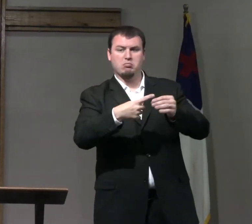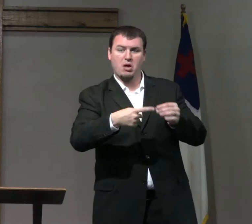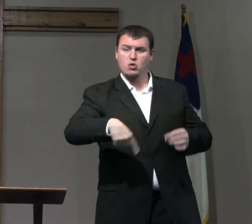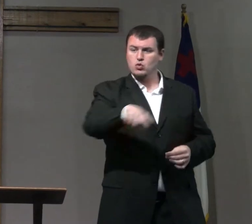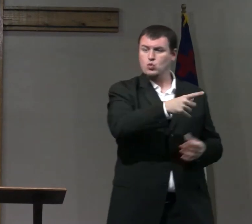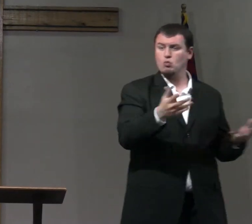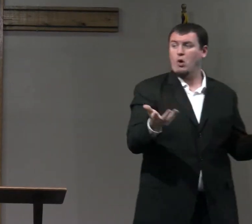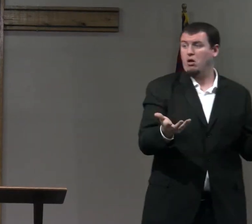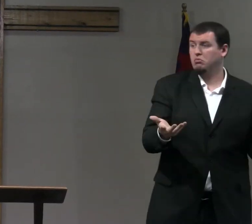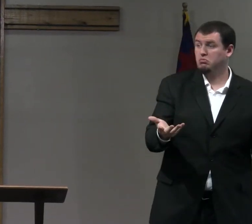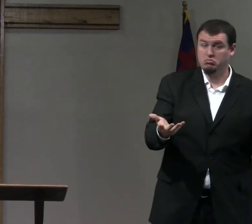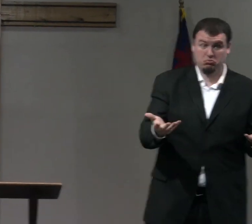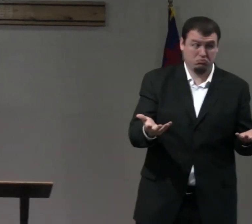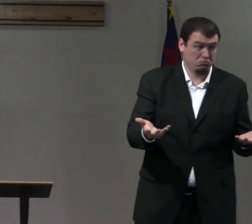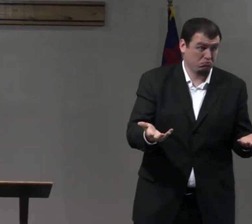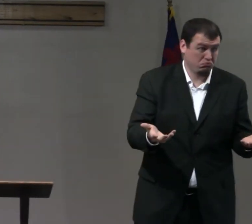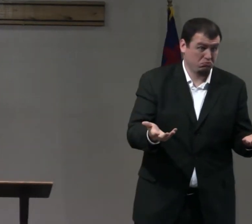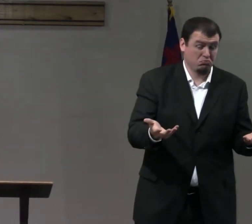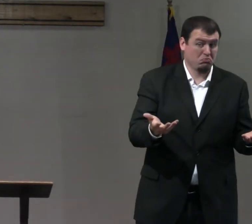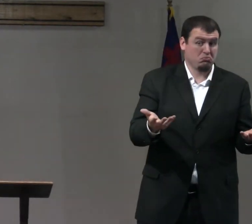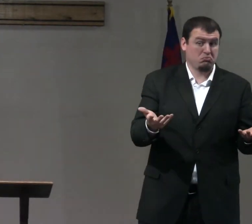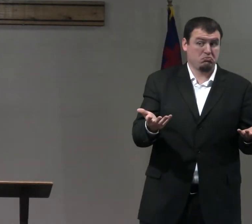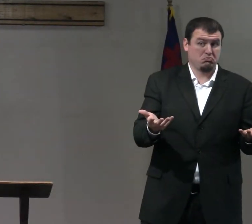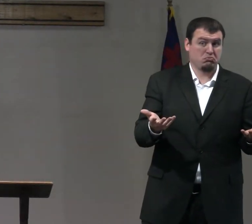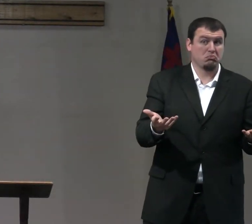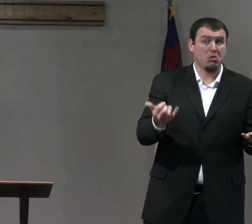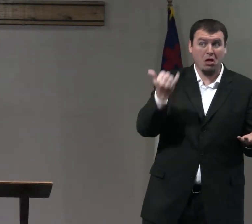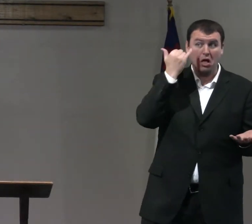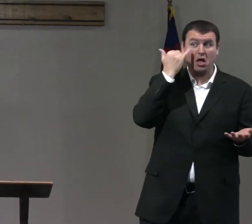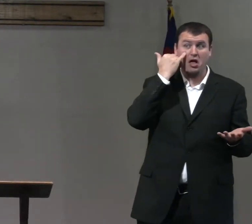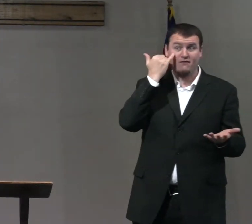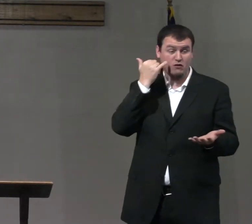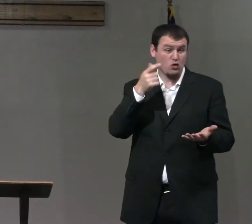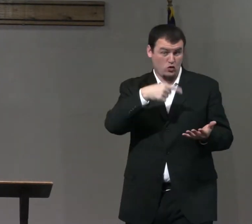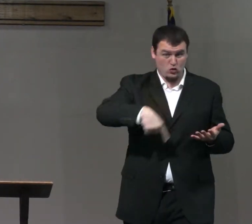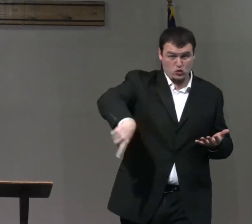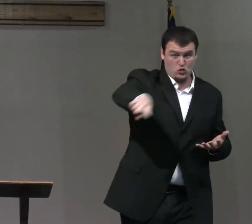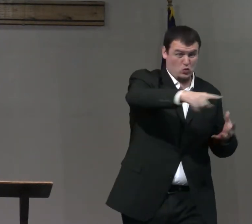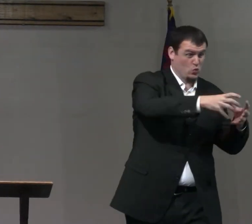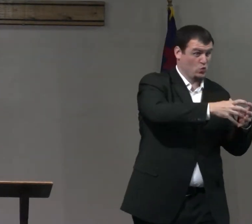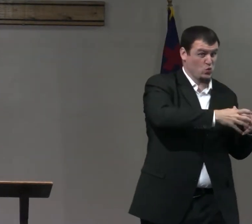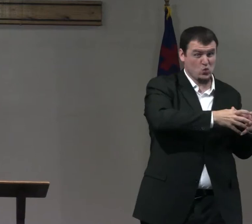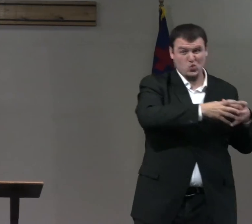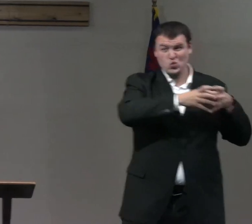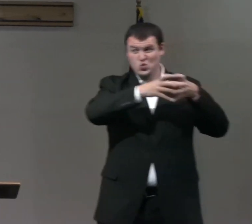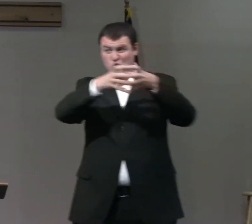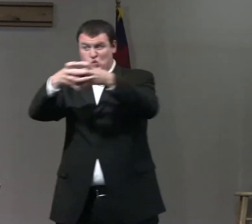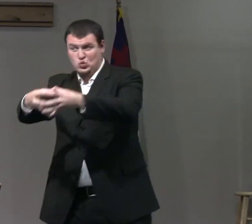that person, about you, if I were to mention your name? What do those people on the outside think?